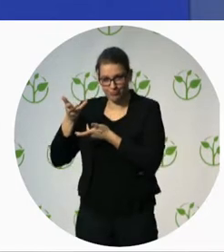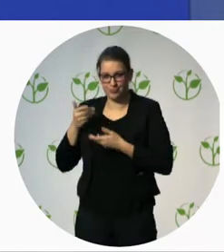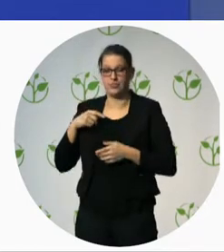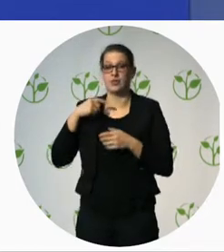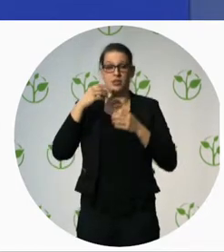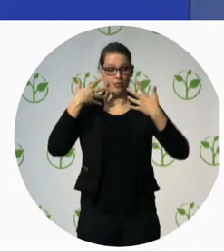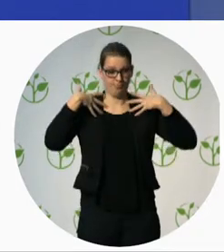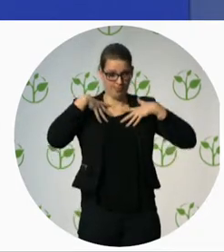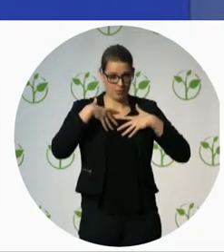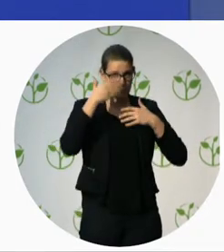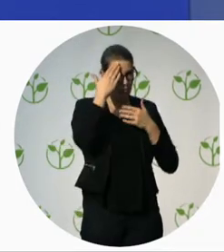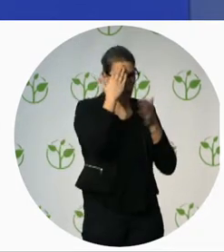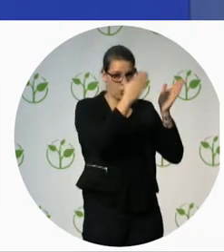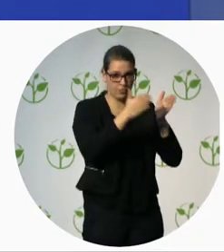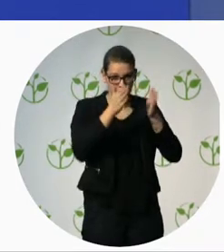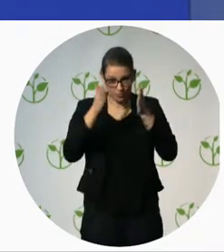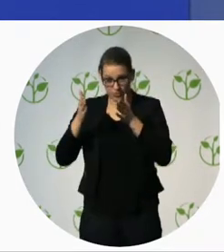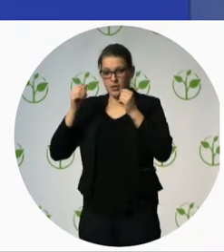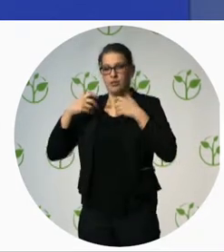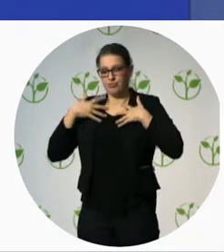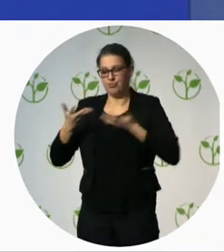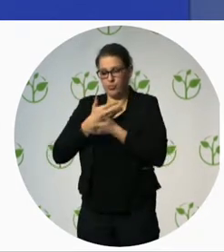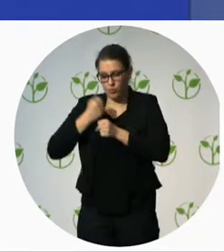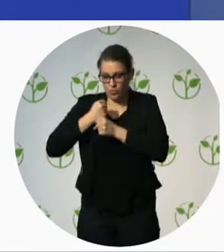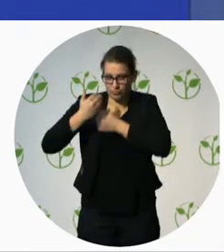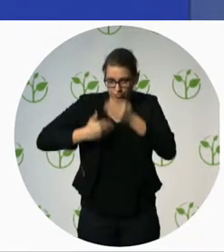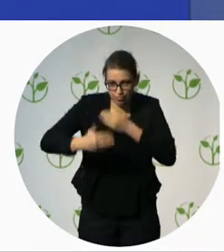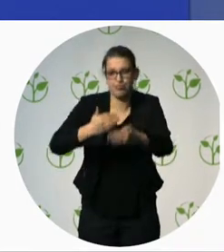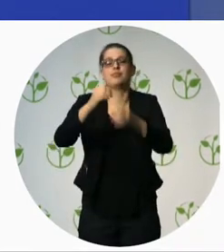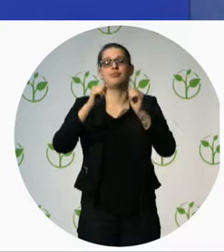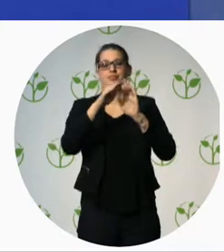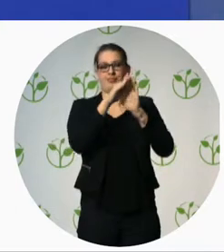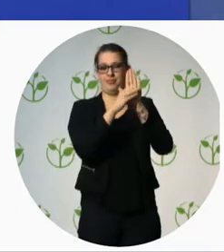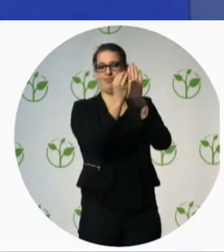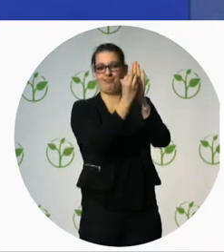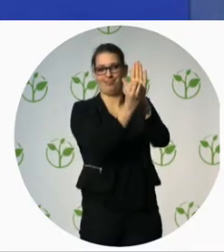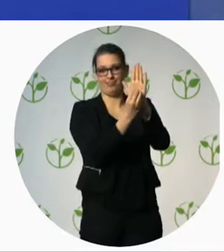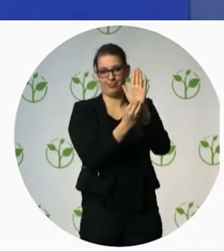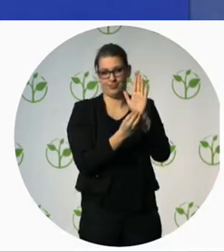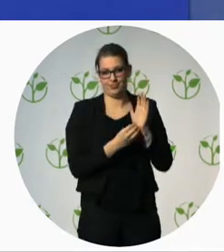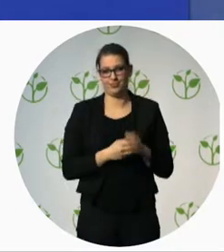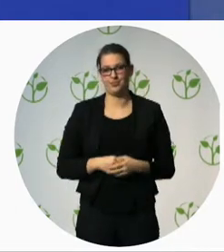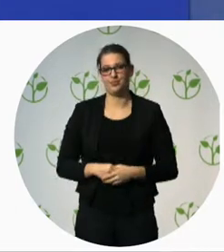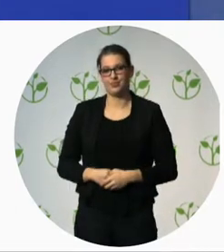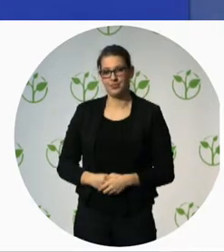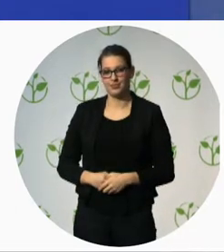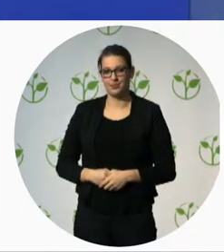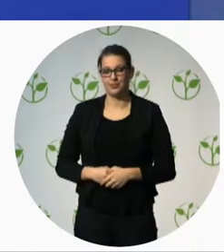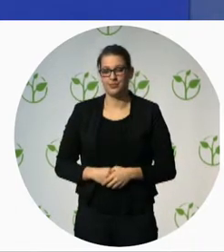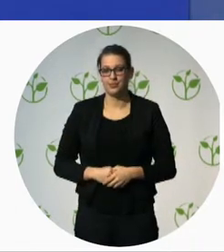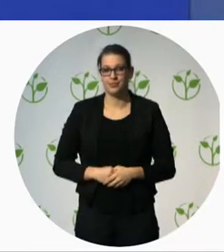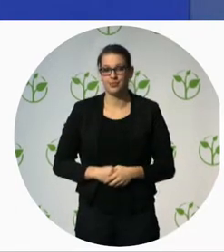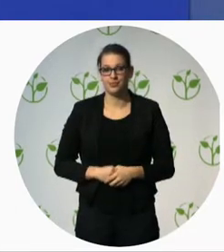in that path, it's really essential to put accessibility in